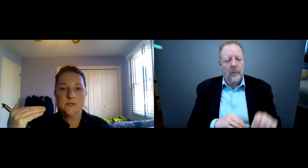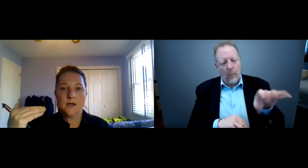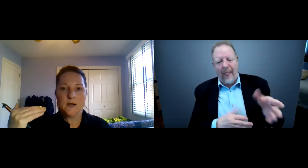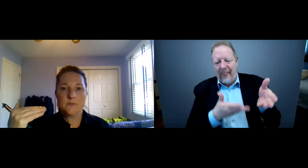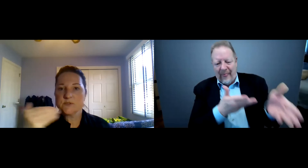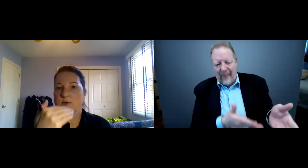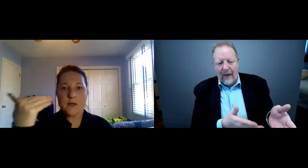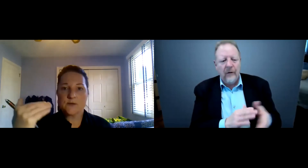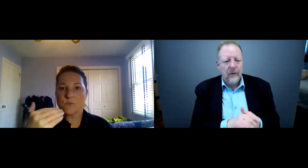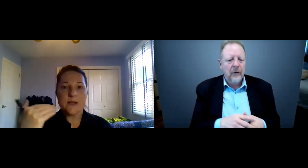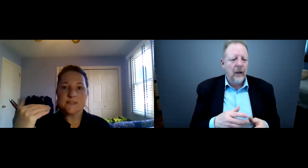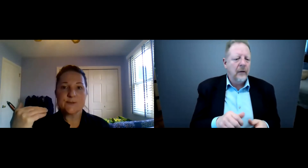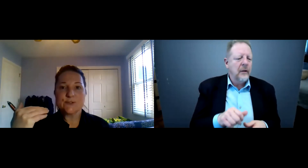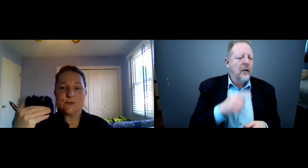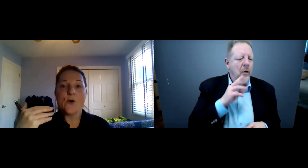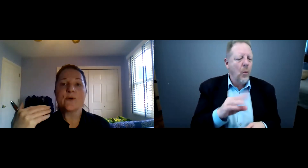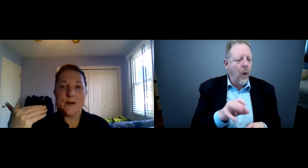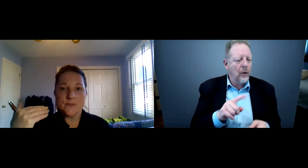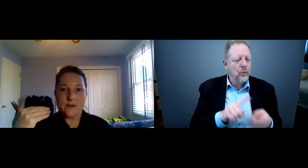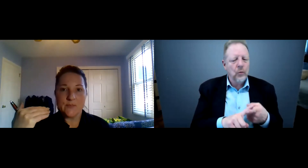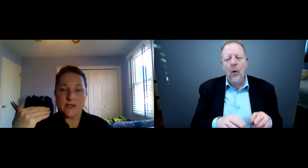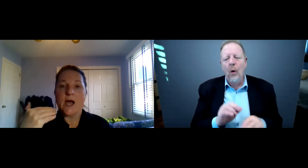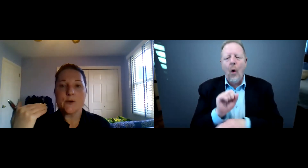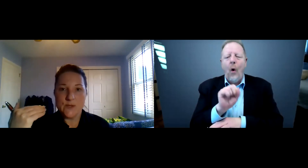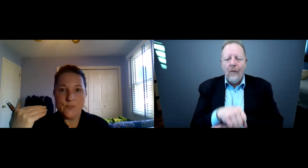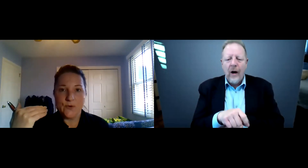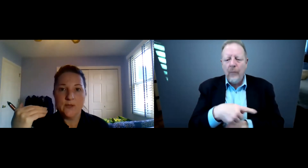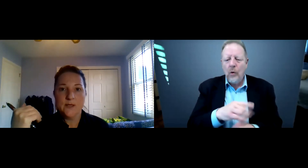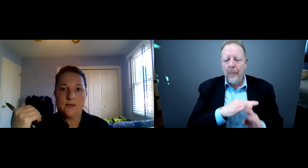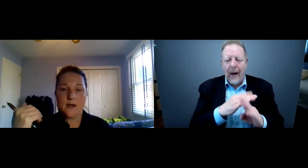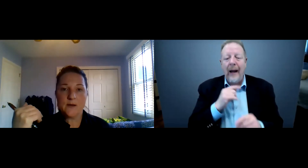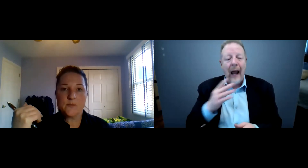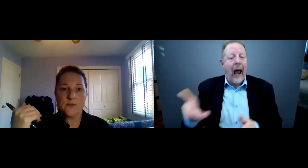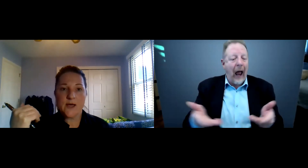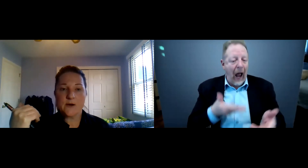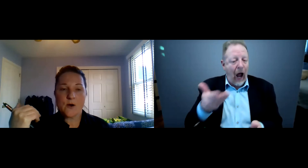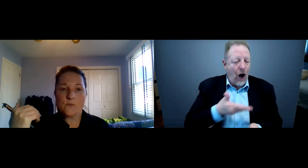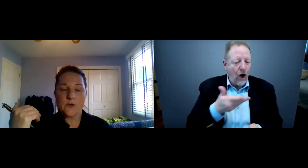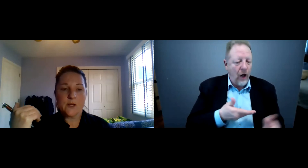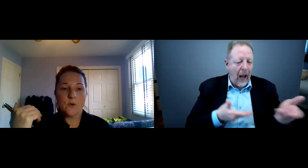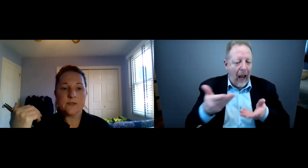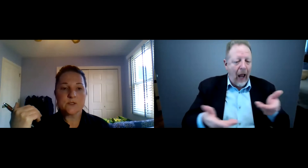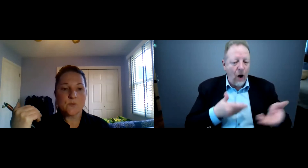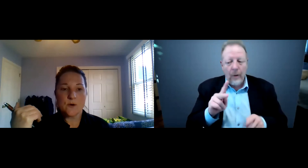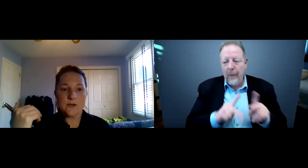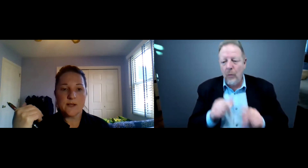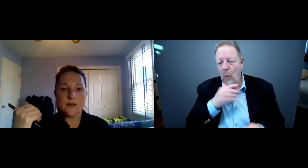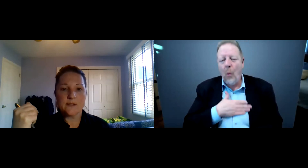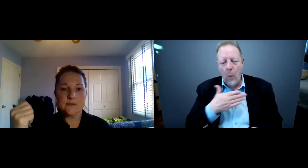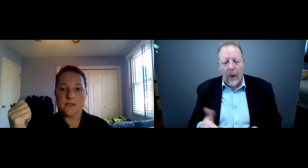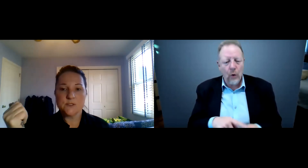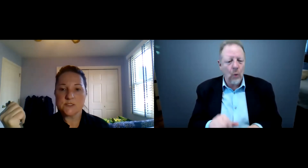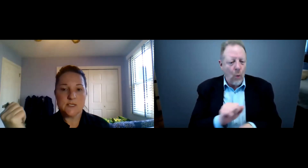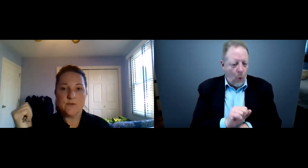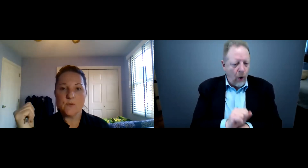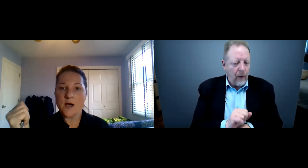to, there's ways to overcome them and hire people that are really willing to work,